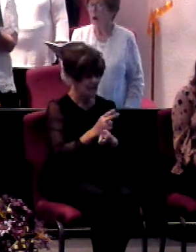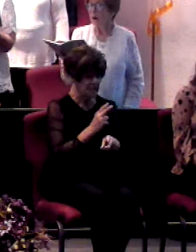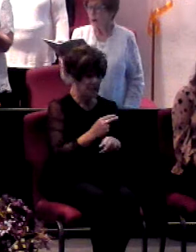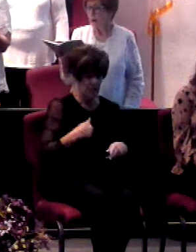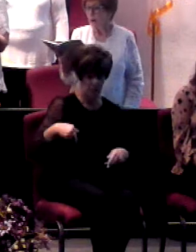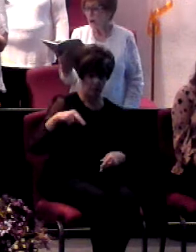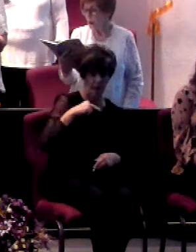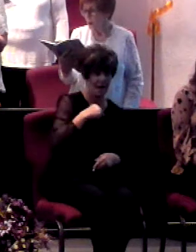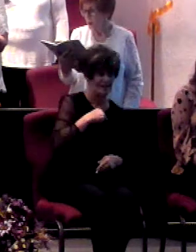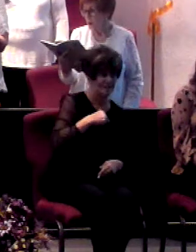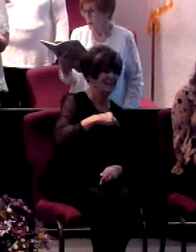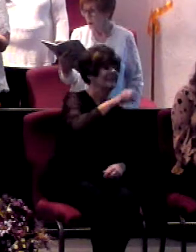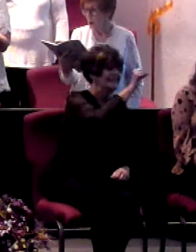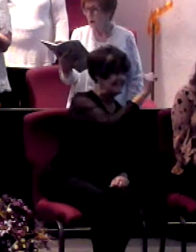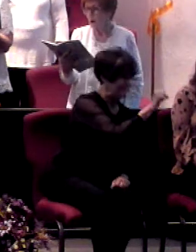loves?